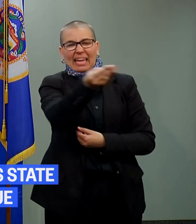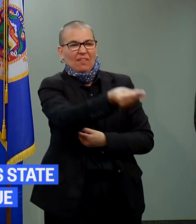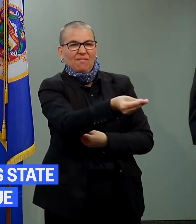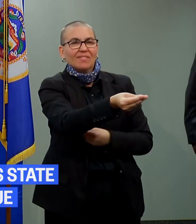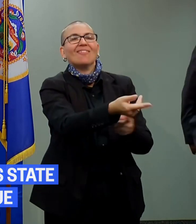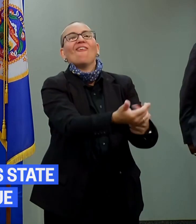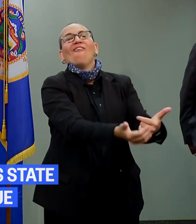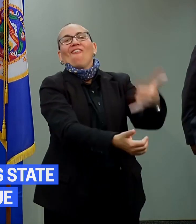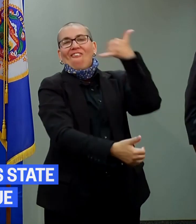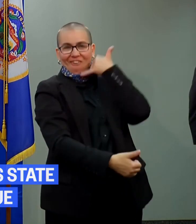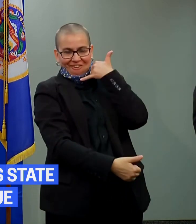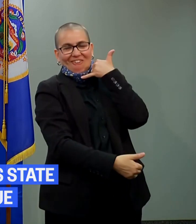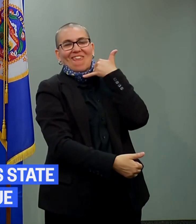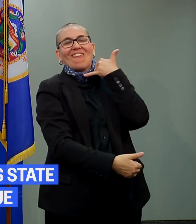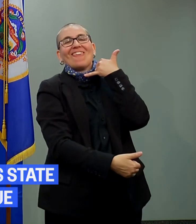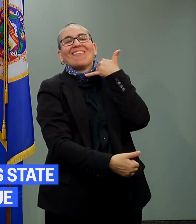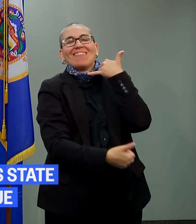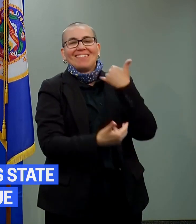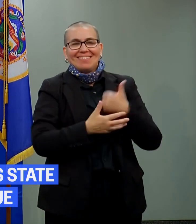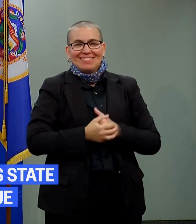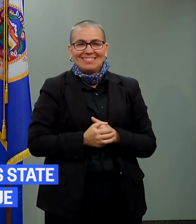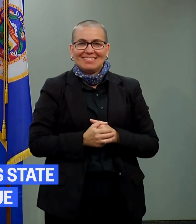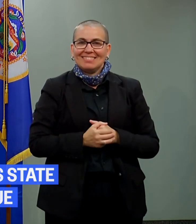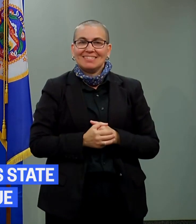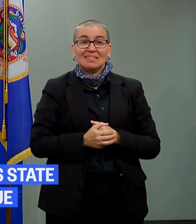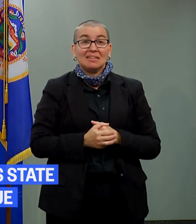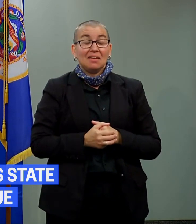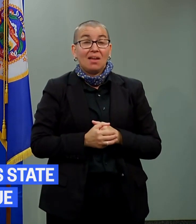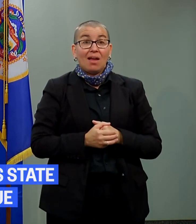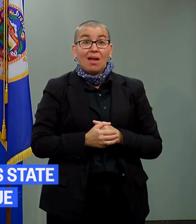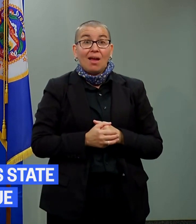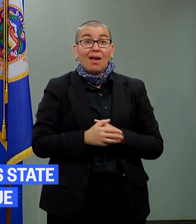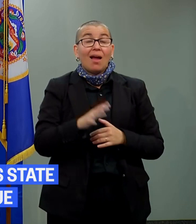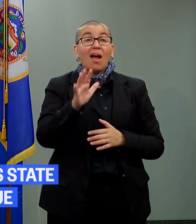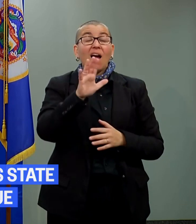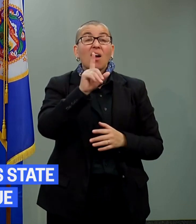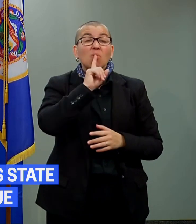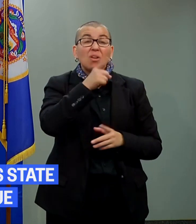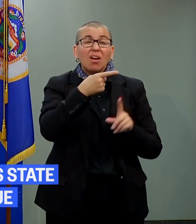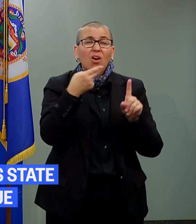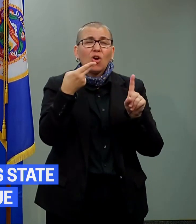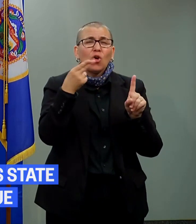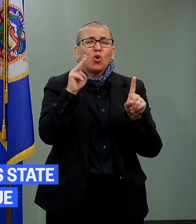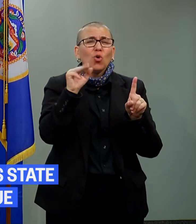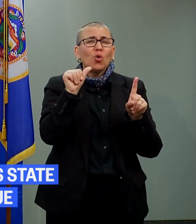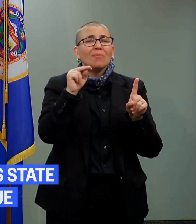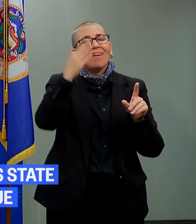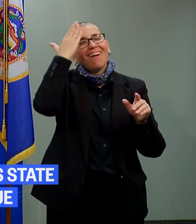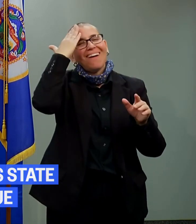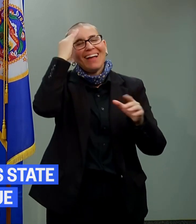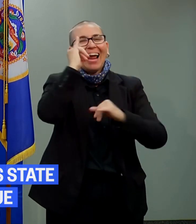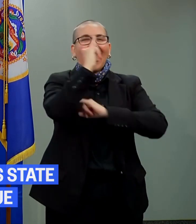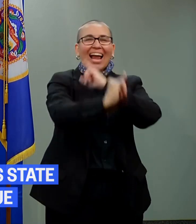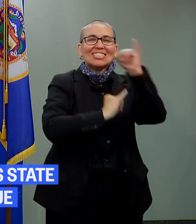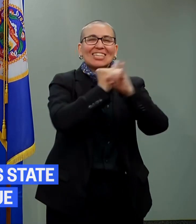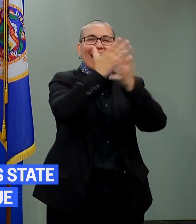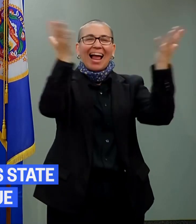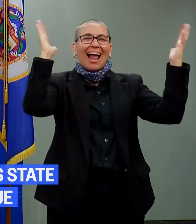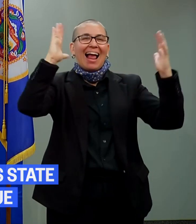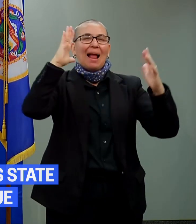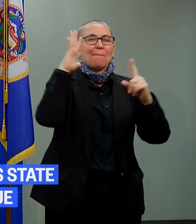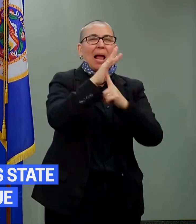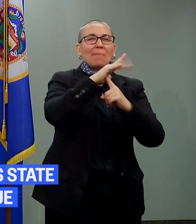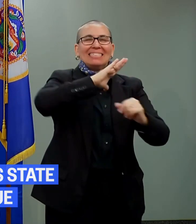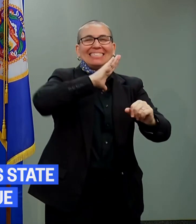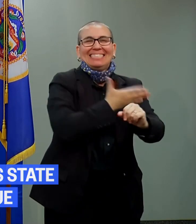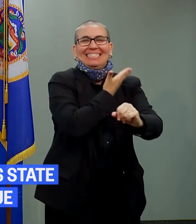this, but it was so incredibly human. It wasn't Jay-Z, international, celebrity and well-known. It was a dad, and